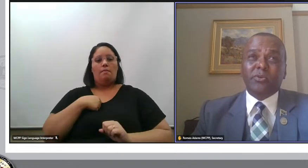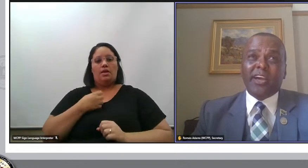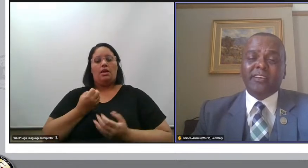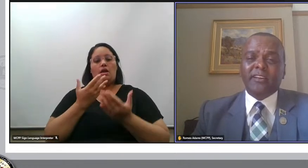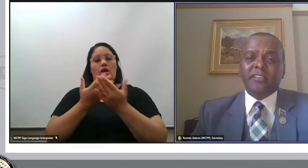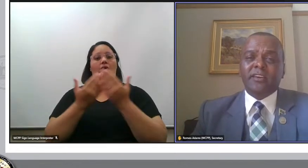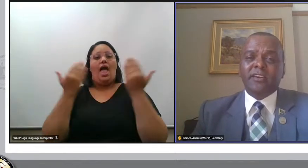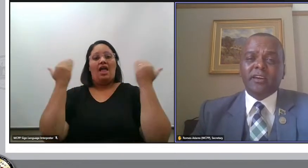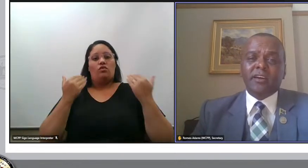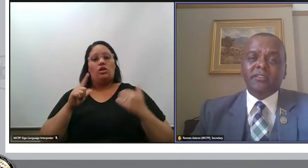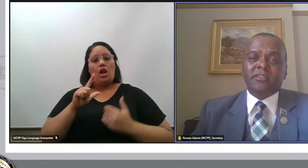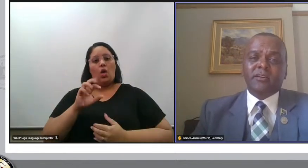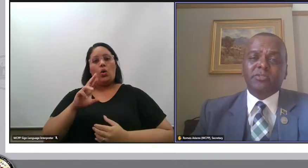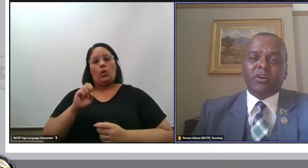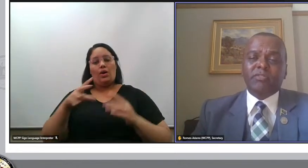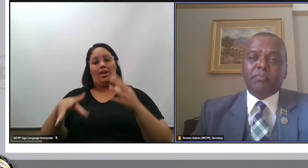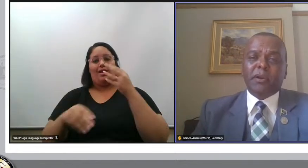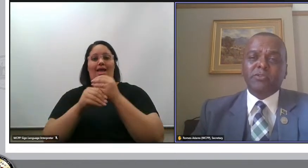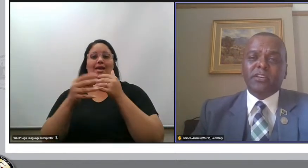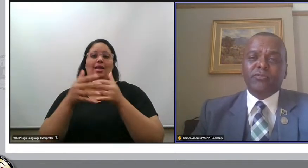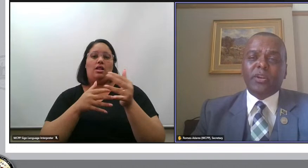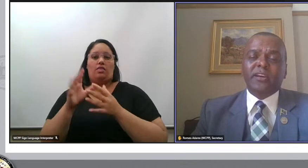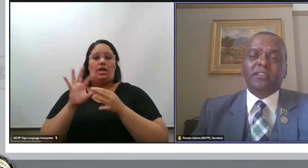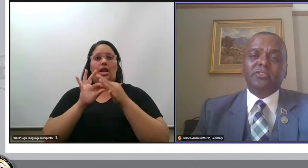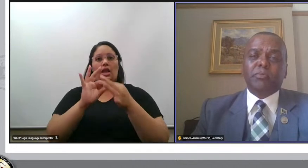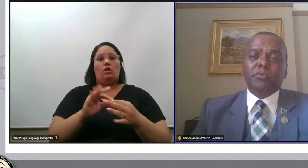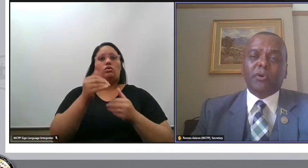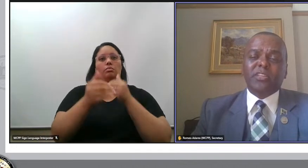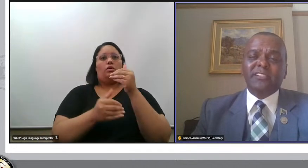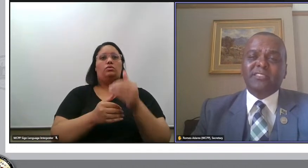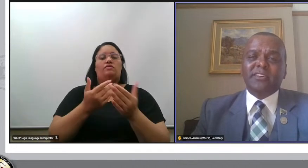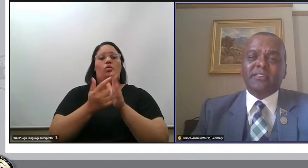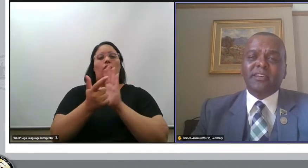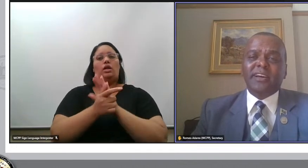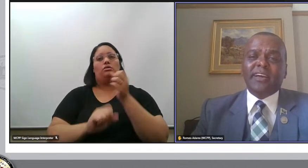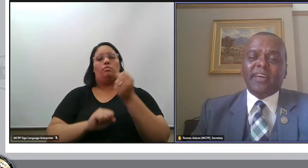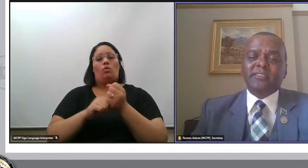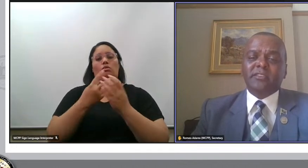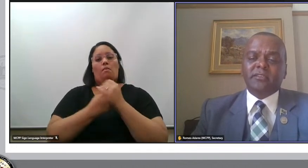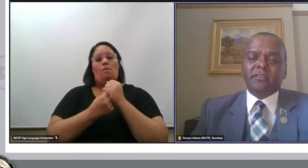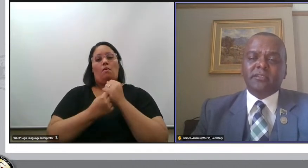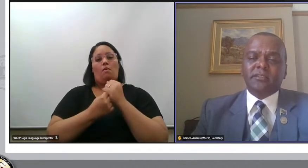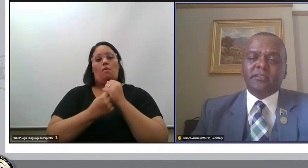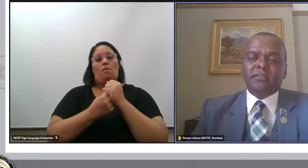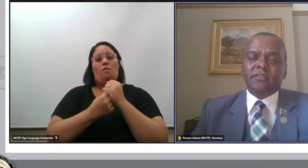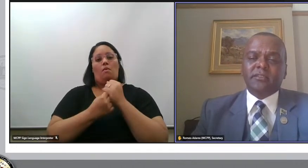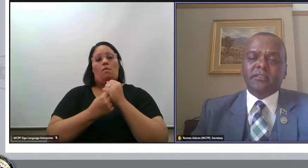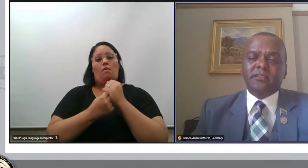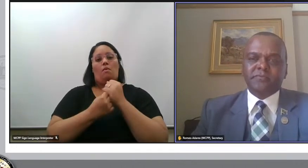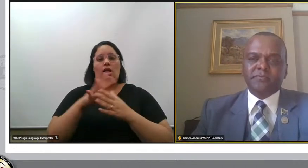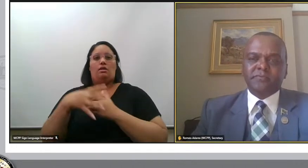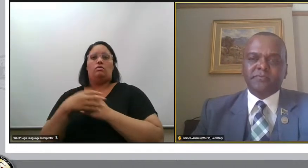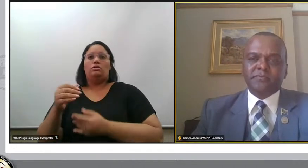would want to add anything in terms of the process for legal support, both internal and external. Thank you,